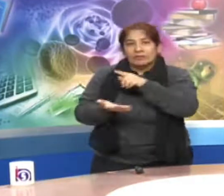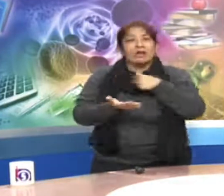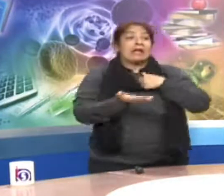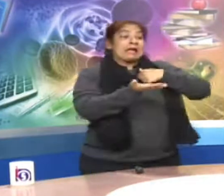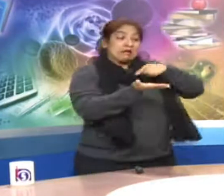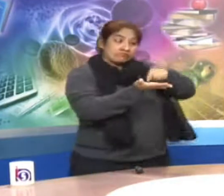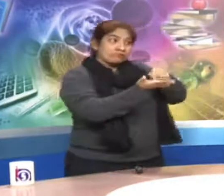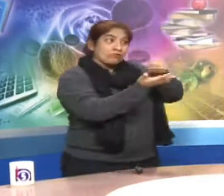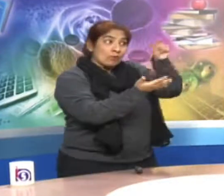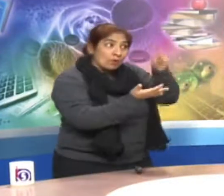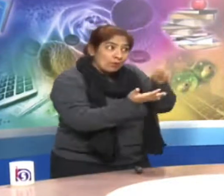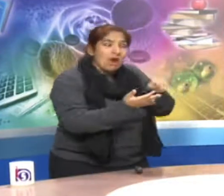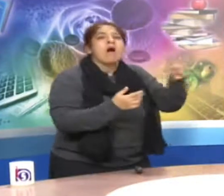a customer.